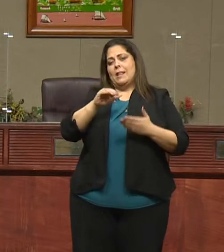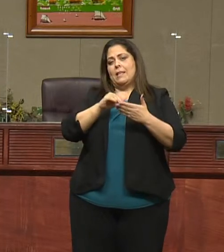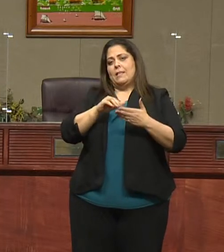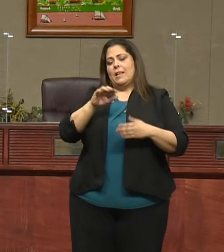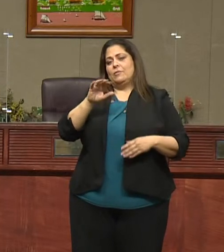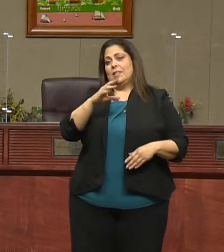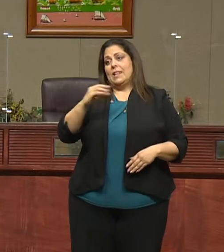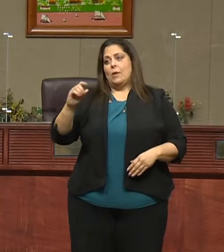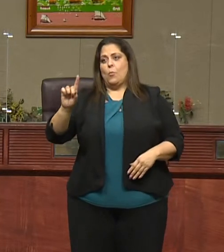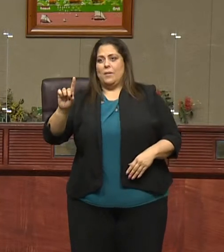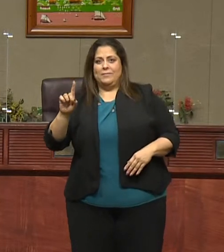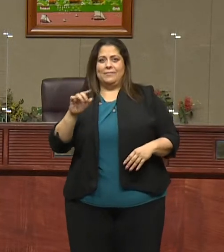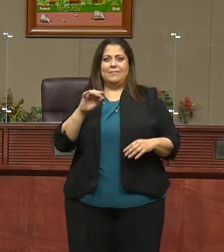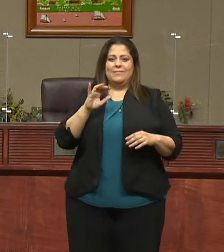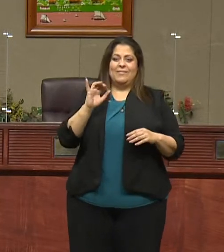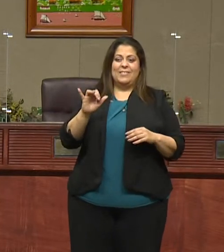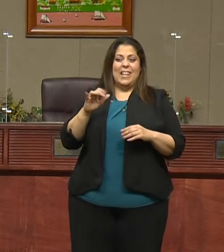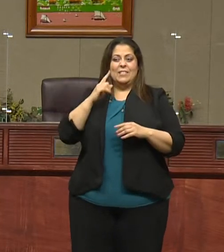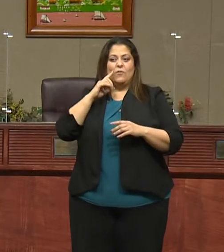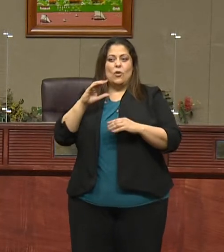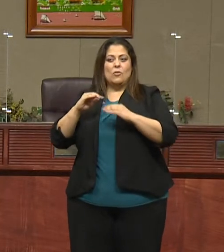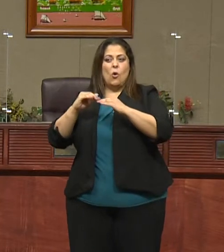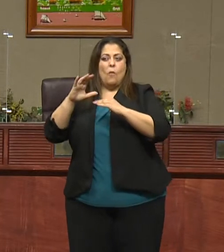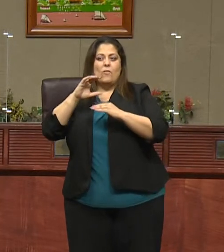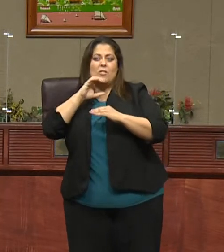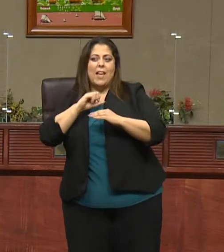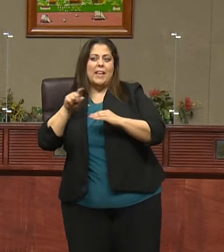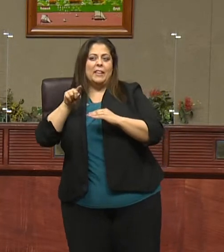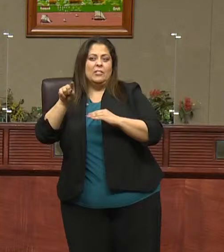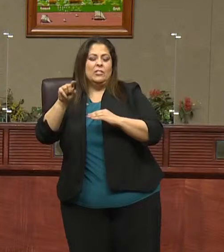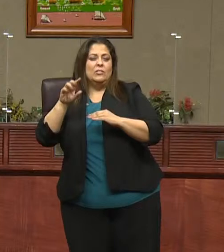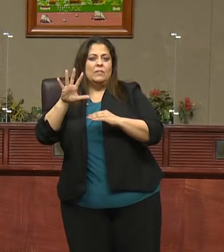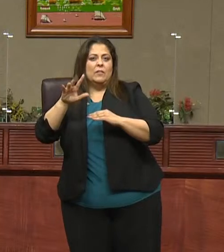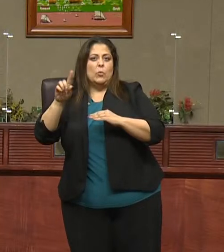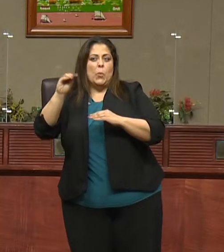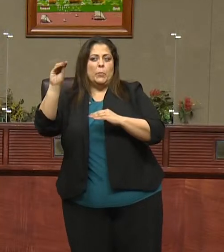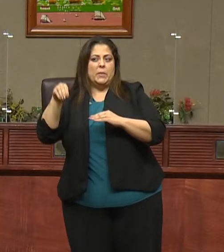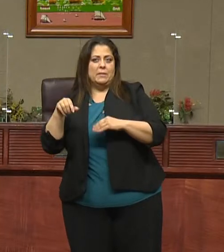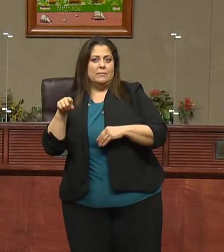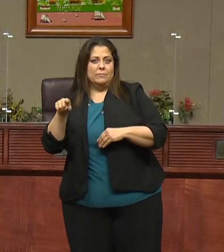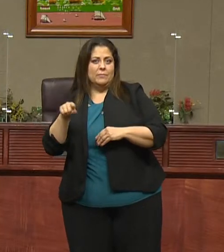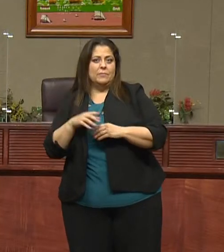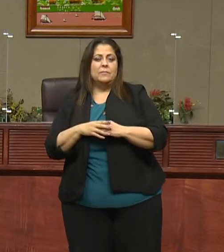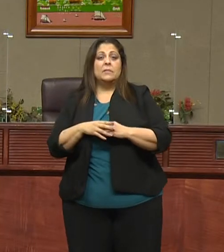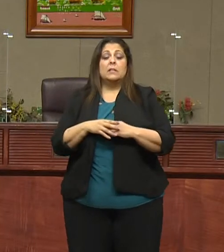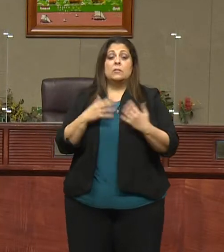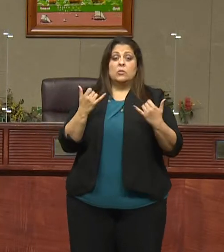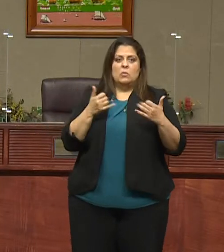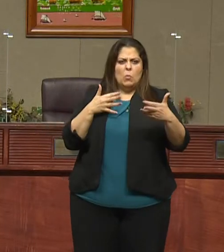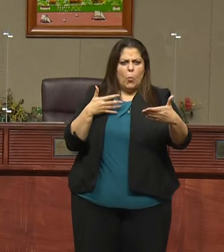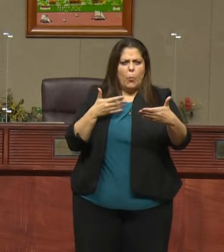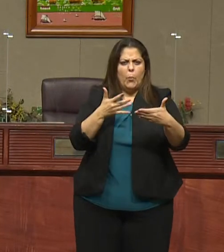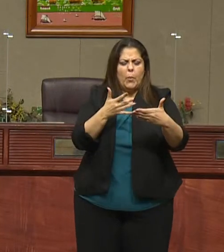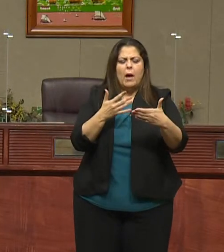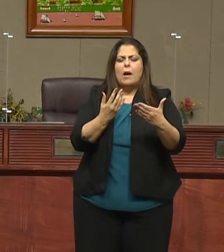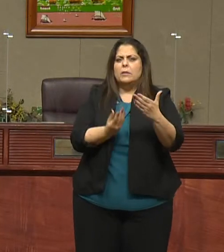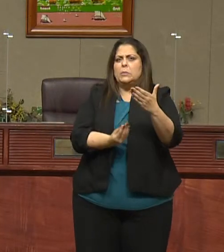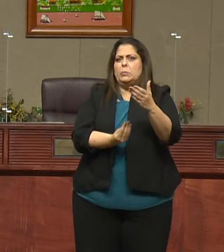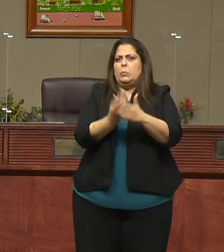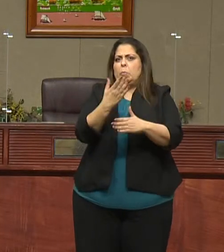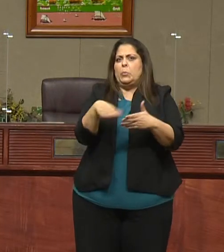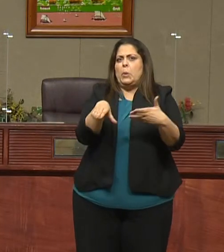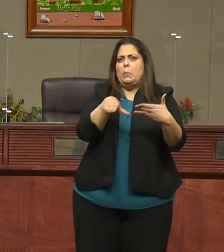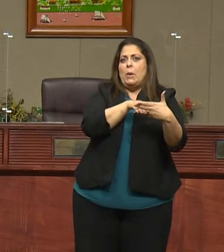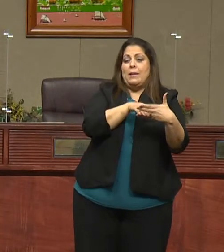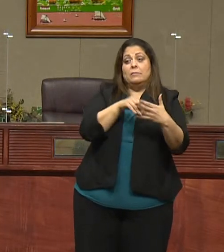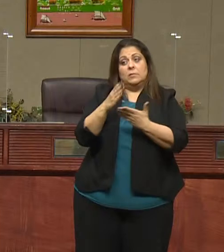129,001, which is 57%. And so as we head into spring break or in spring break in certain